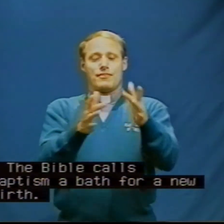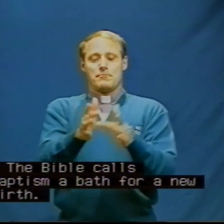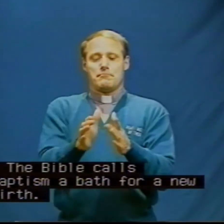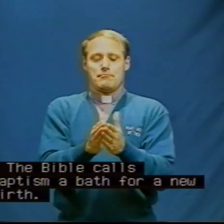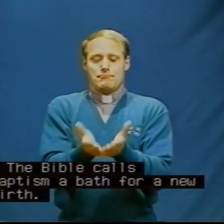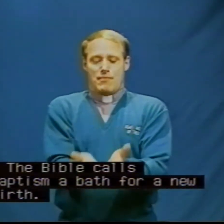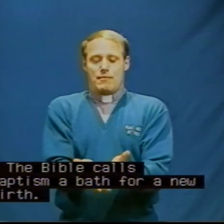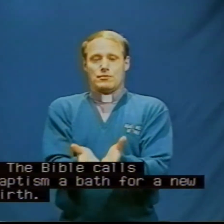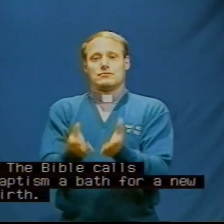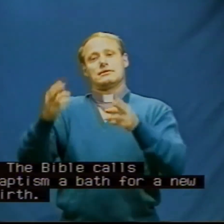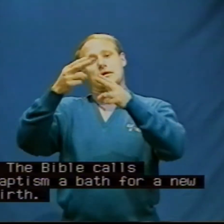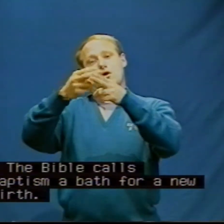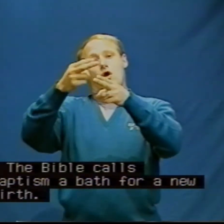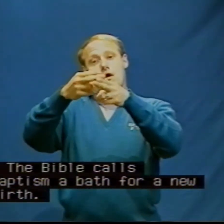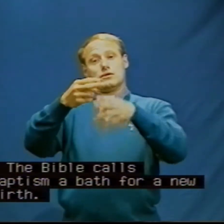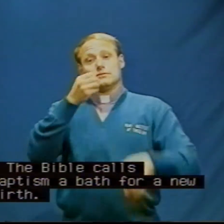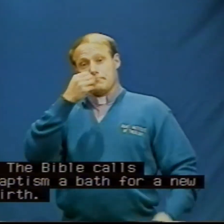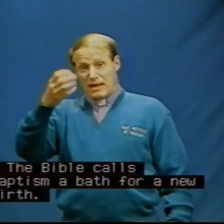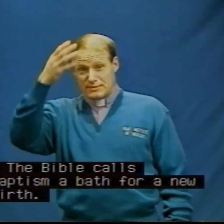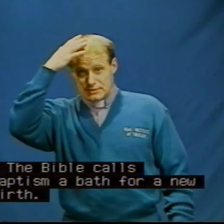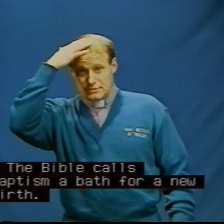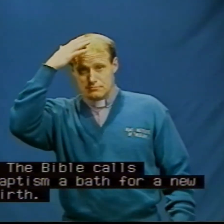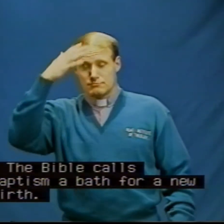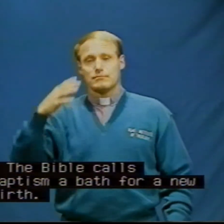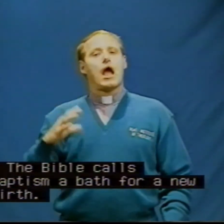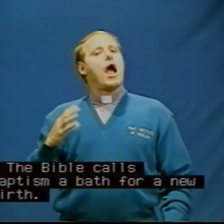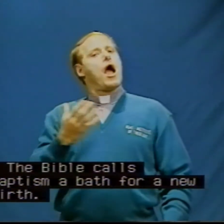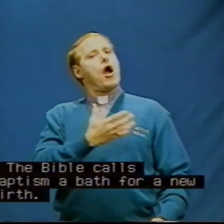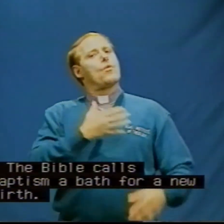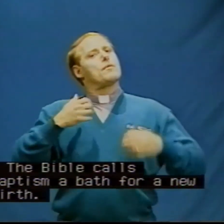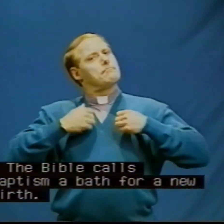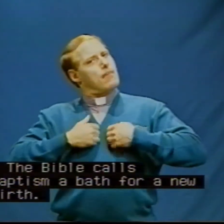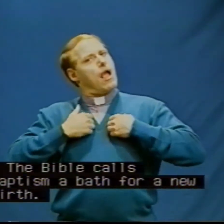The Bible calls baptism a bath for a new birth.